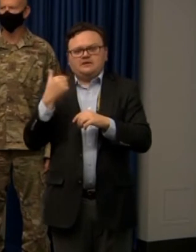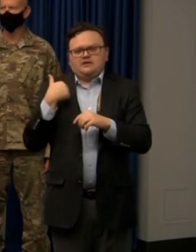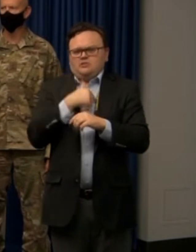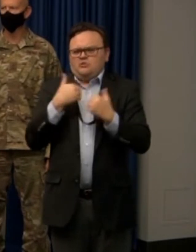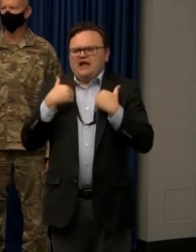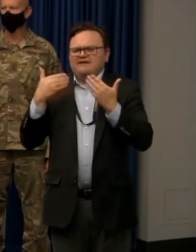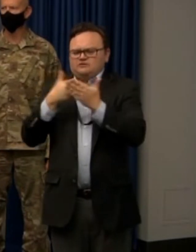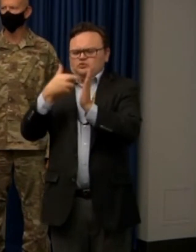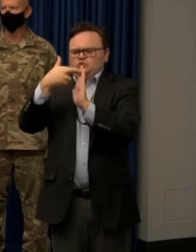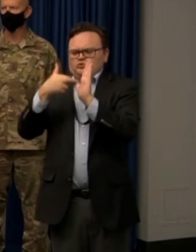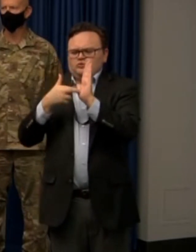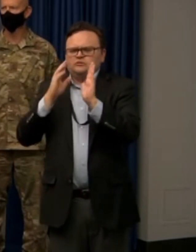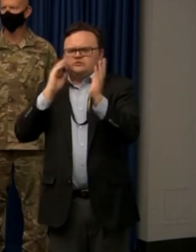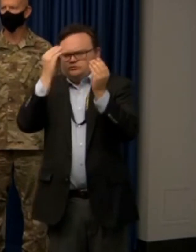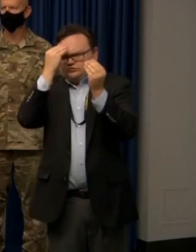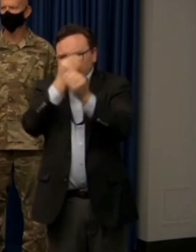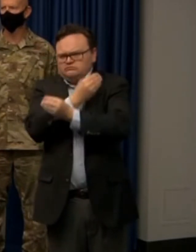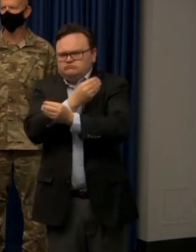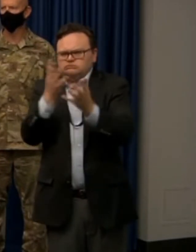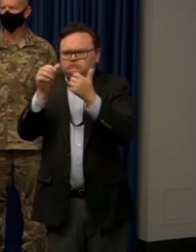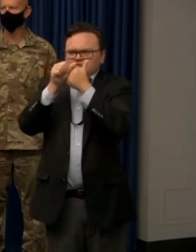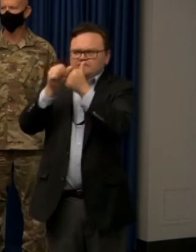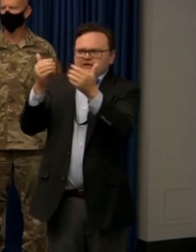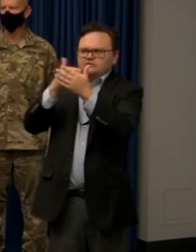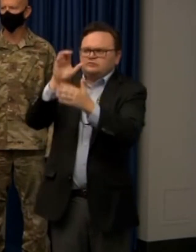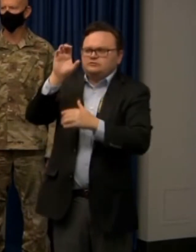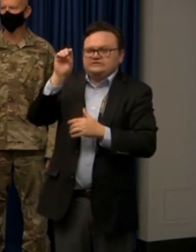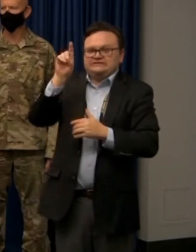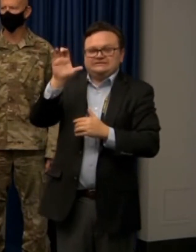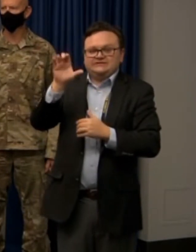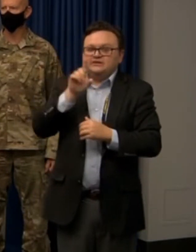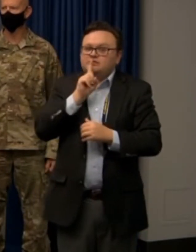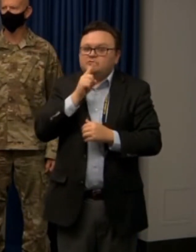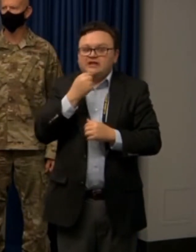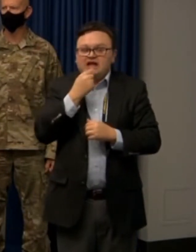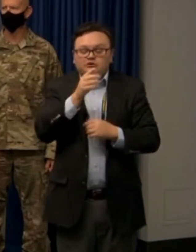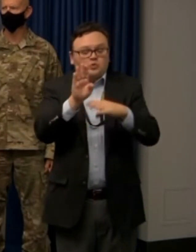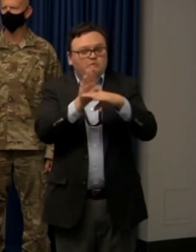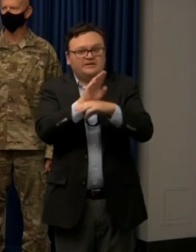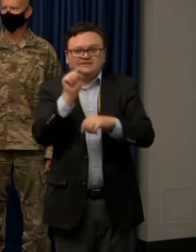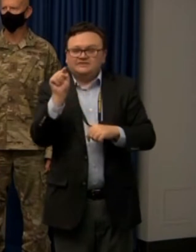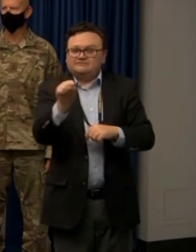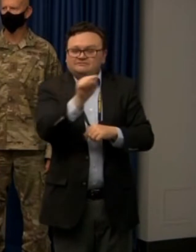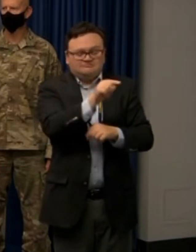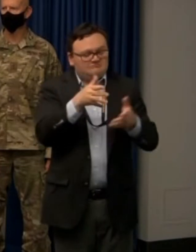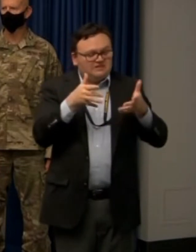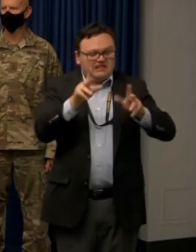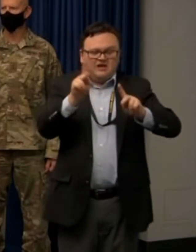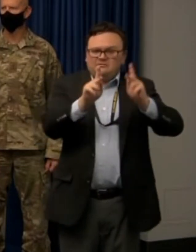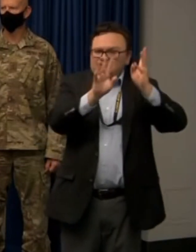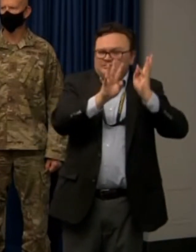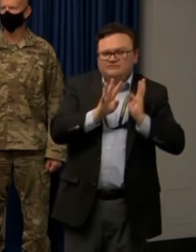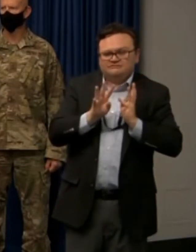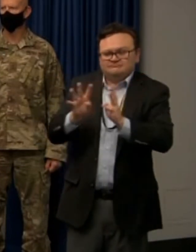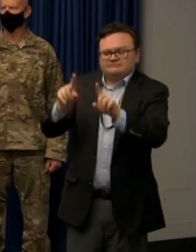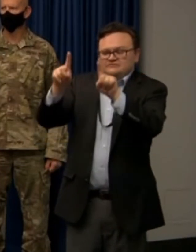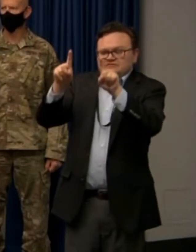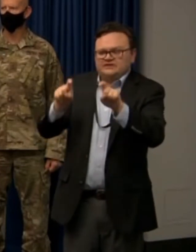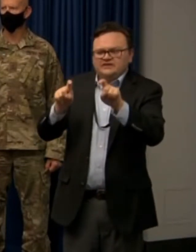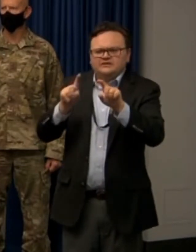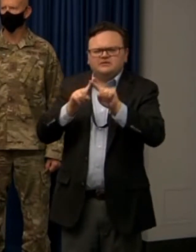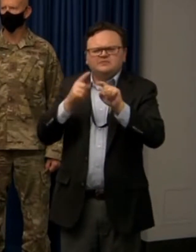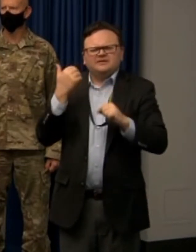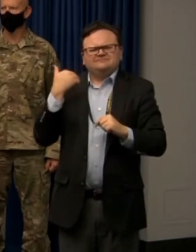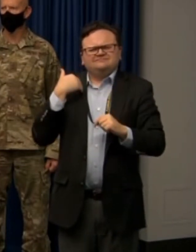I was somebody that was really telling employers, hey, we have these testing, let your employees go if you want. Turns out CDC put out guidance